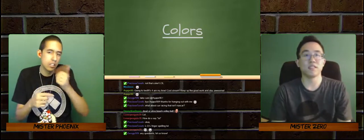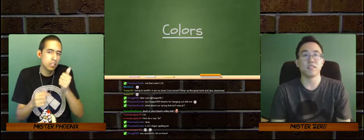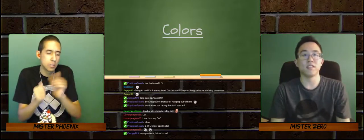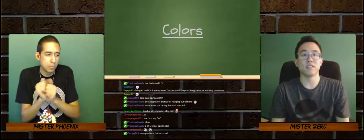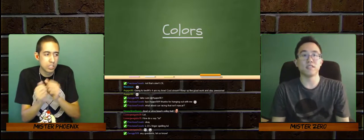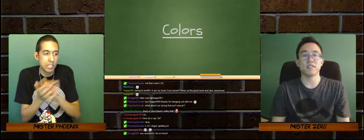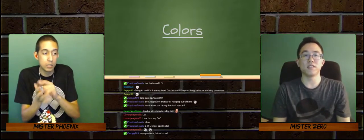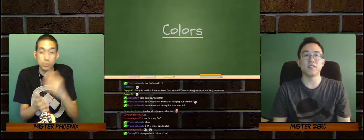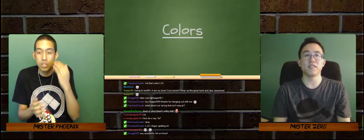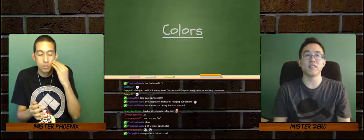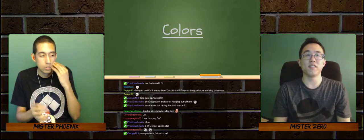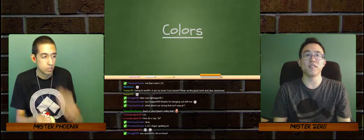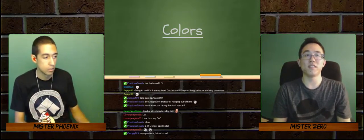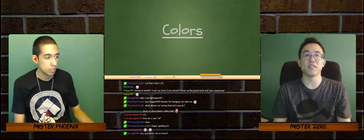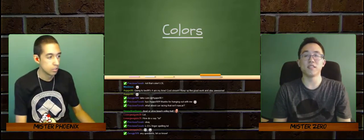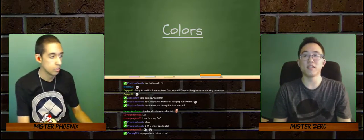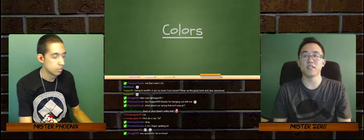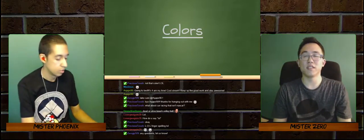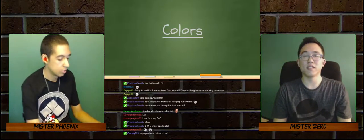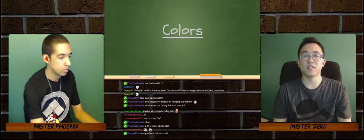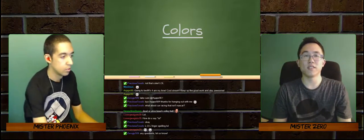another sports that you know.